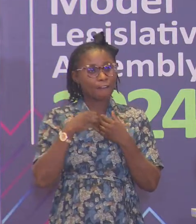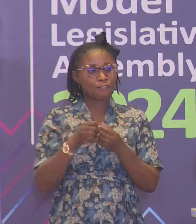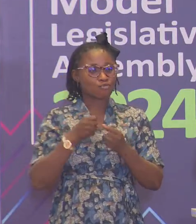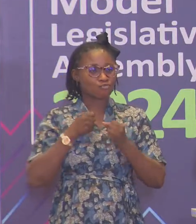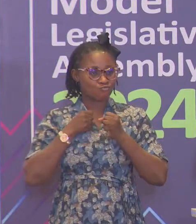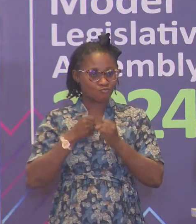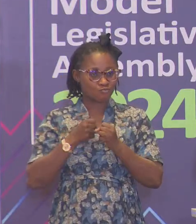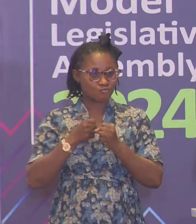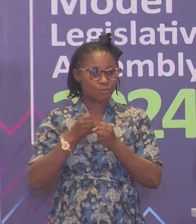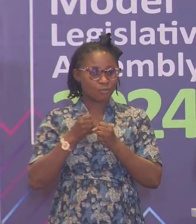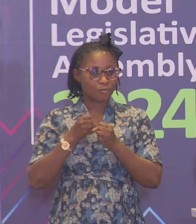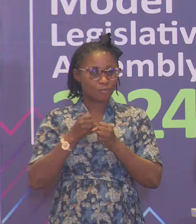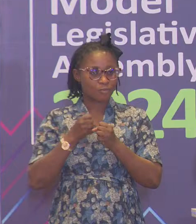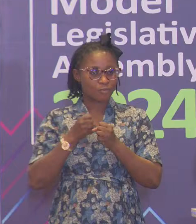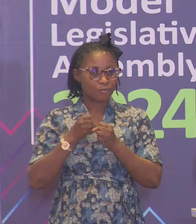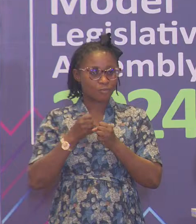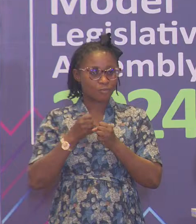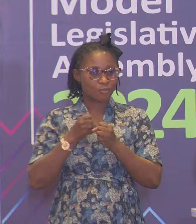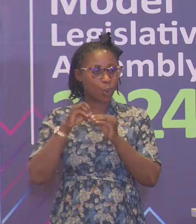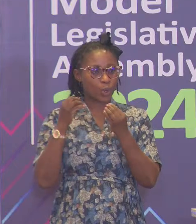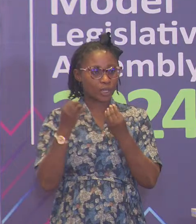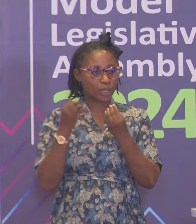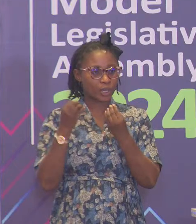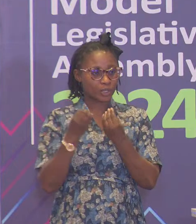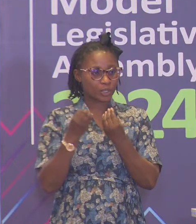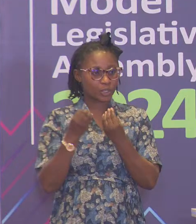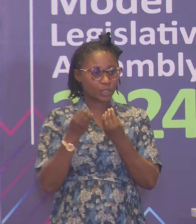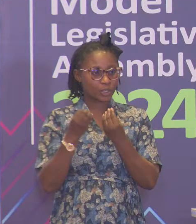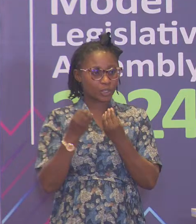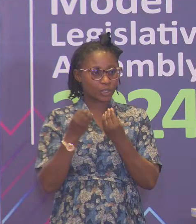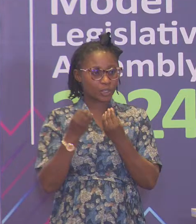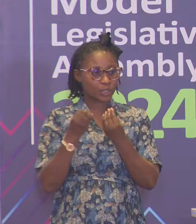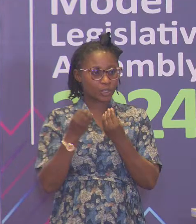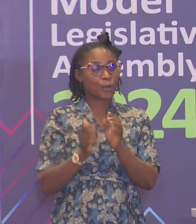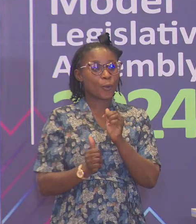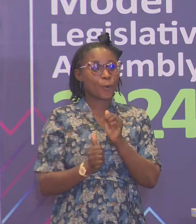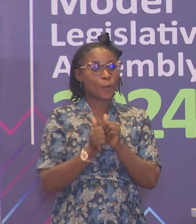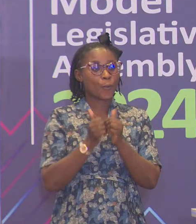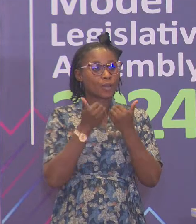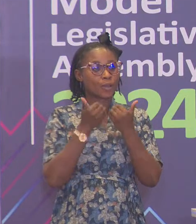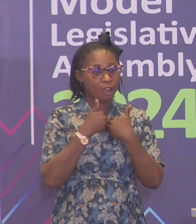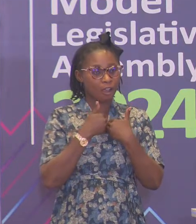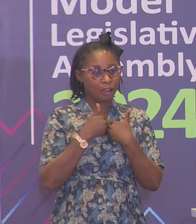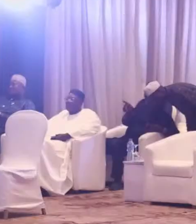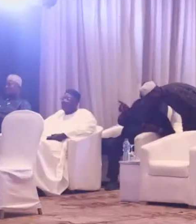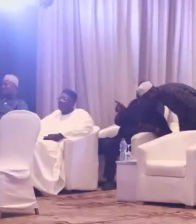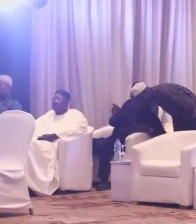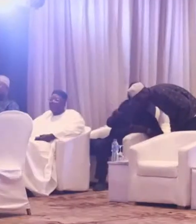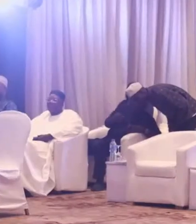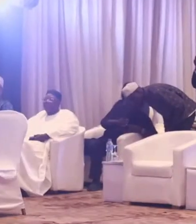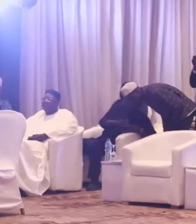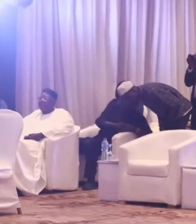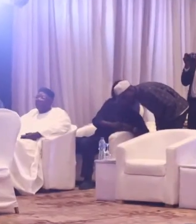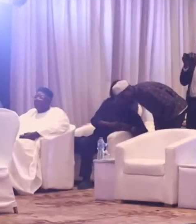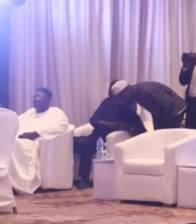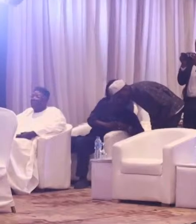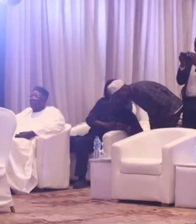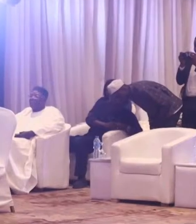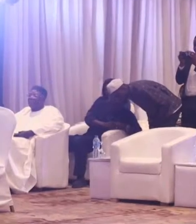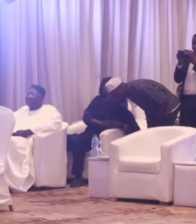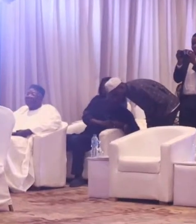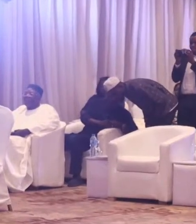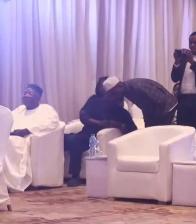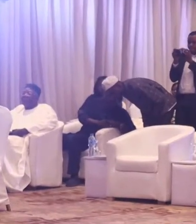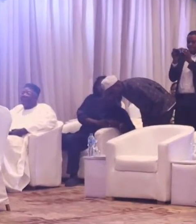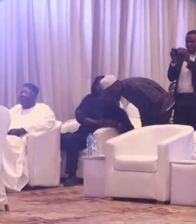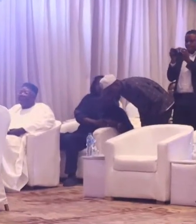his organization and National Assembly, which has, in no small measure,